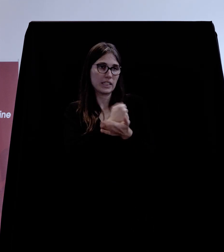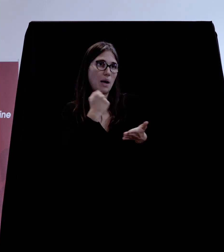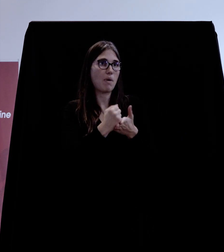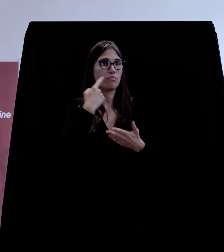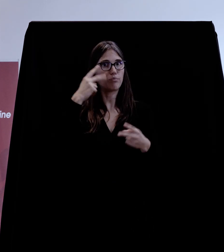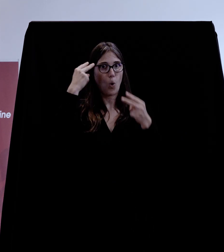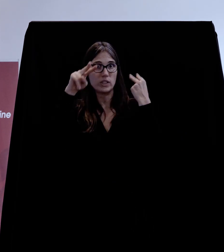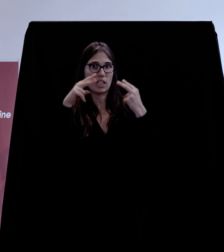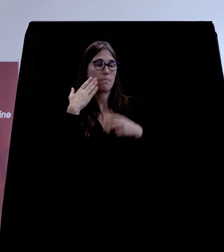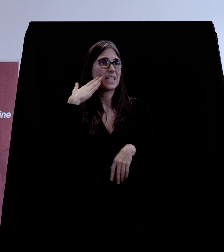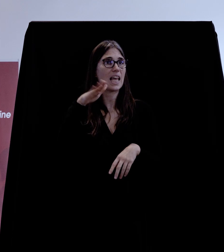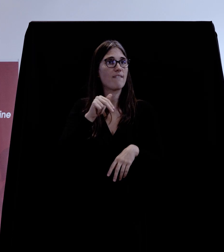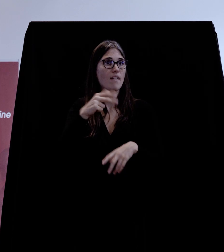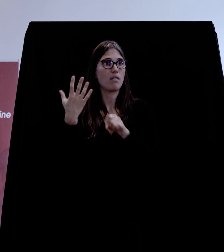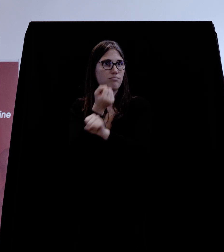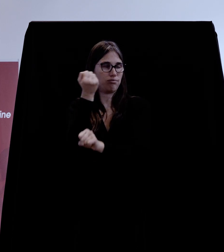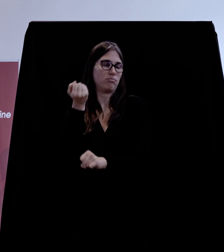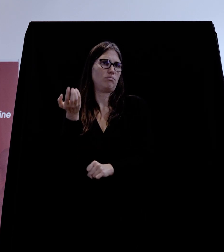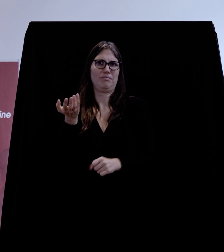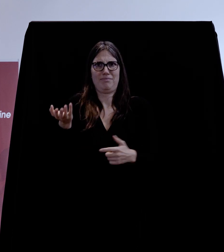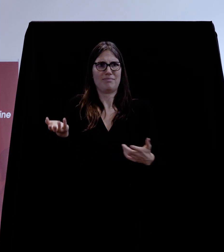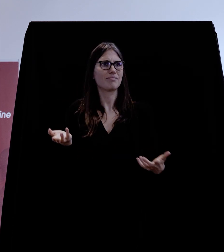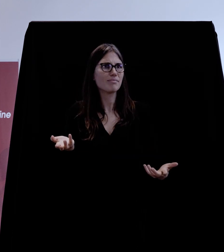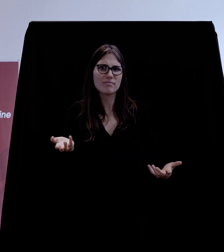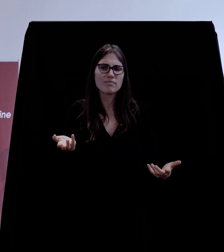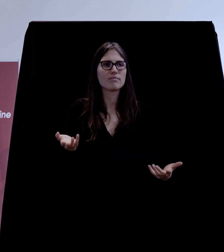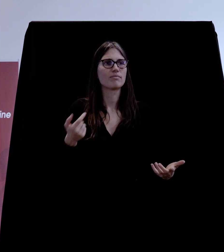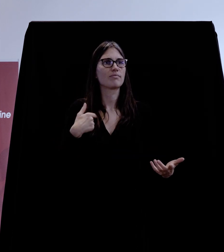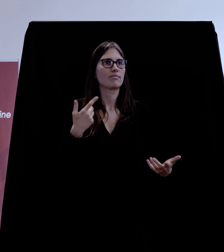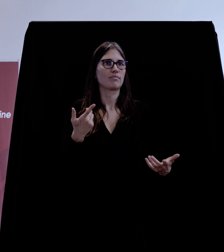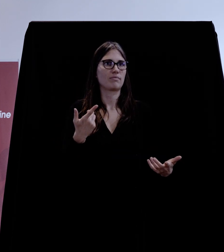the diagnosis." And all right, go for it.